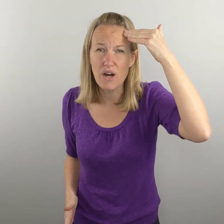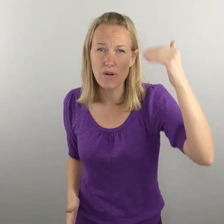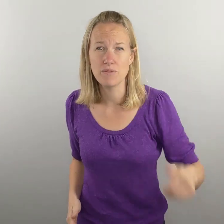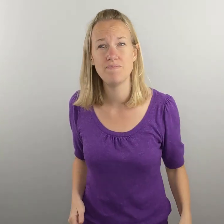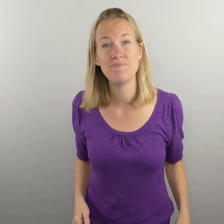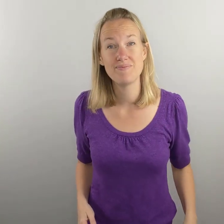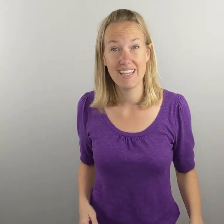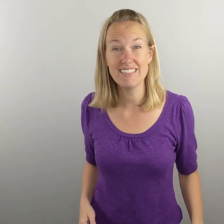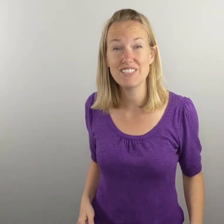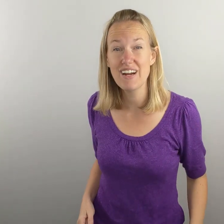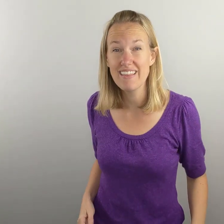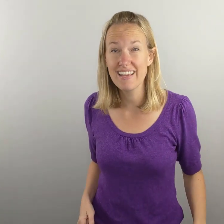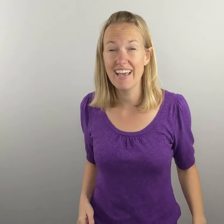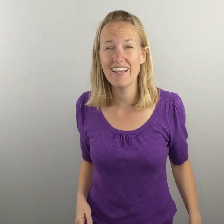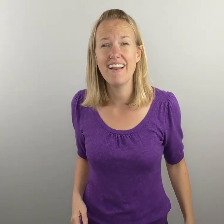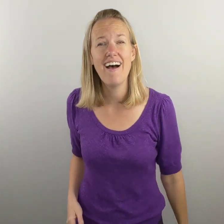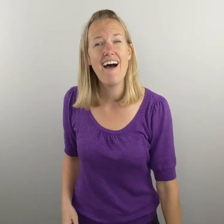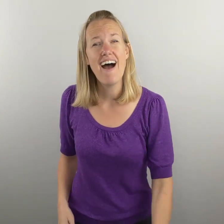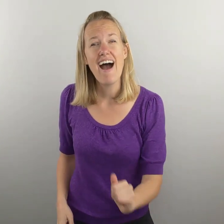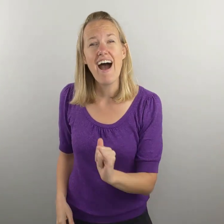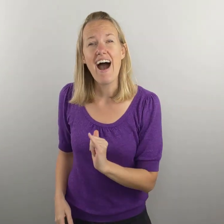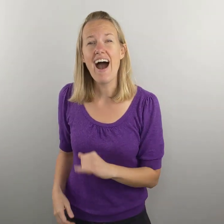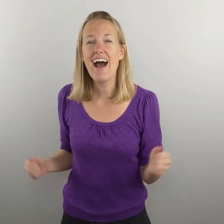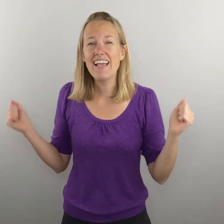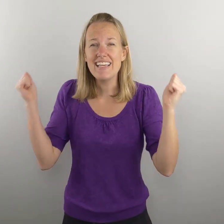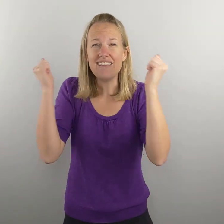know. And let's try that again. I keep